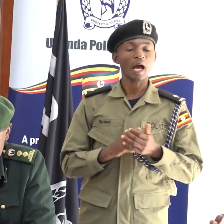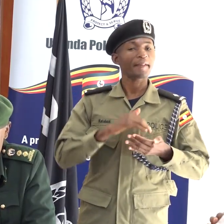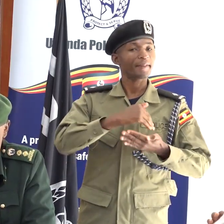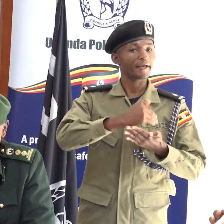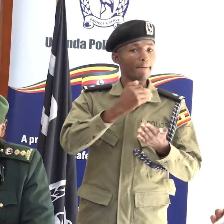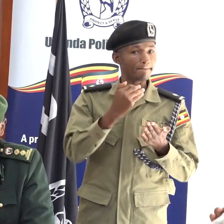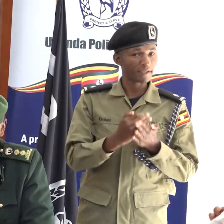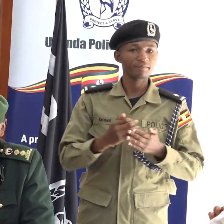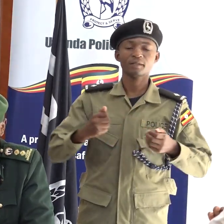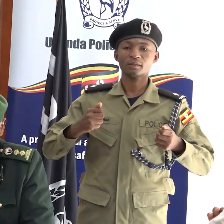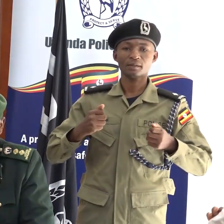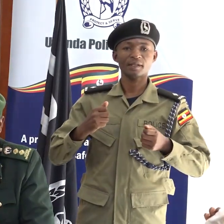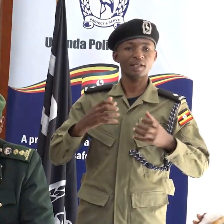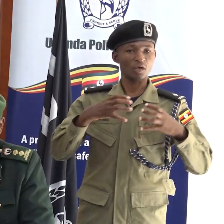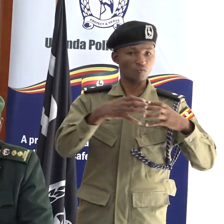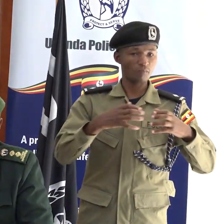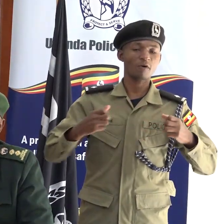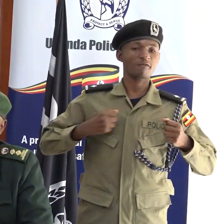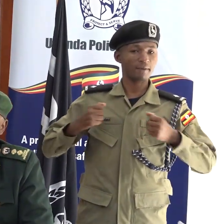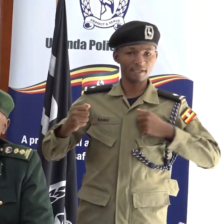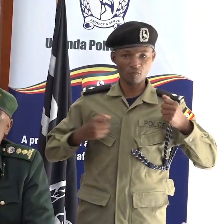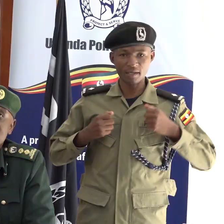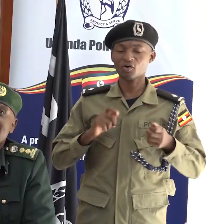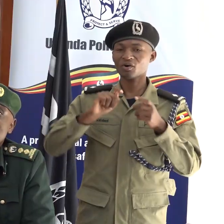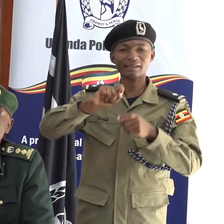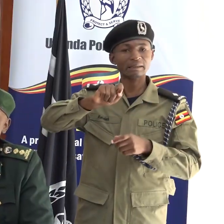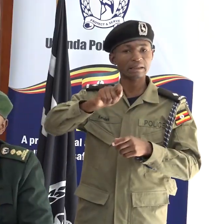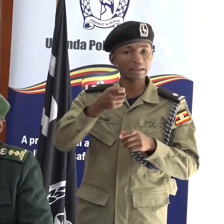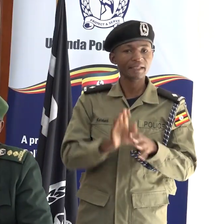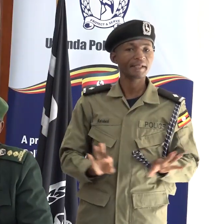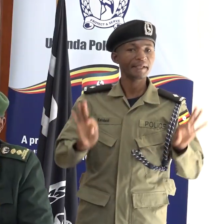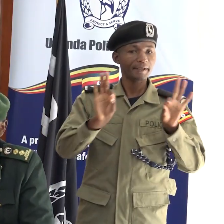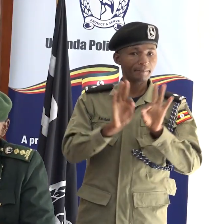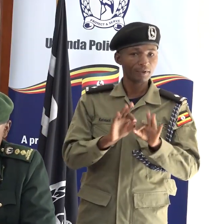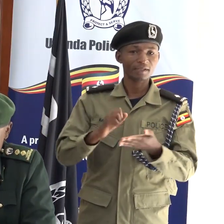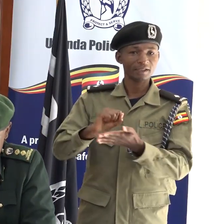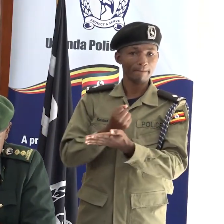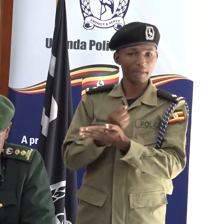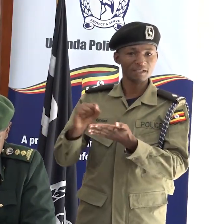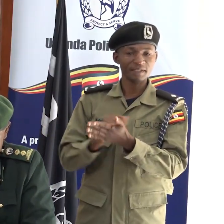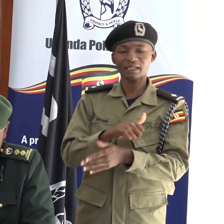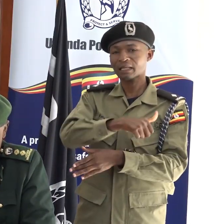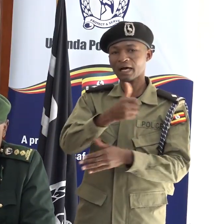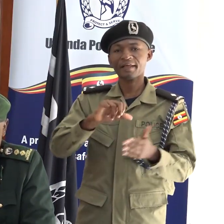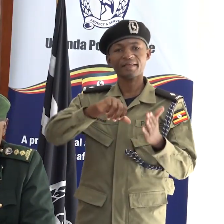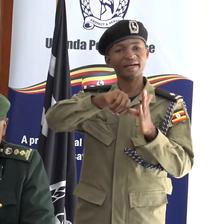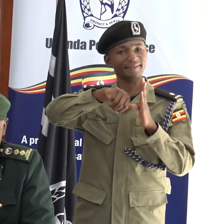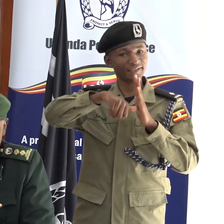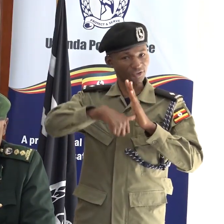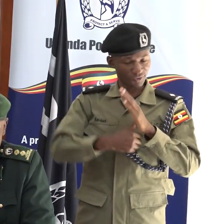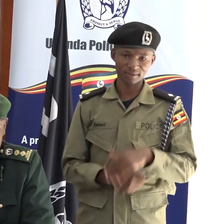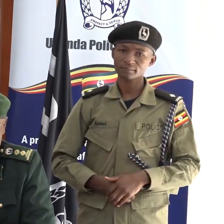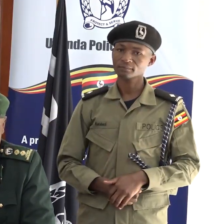of Banyarwanda on key passport and citizenship issues.